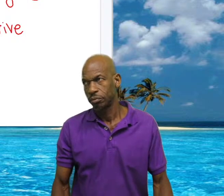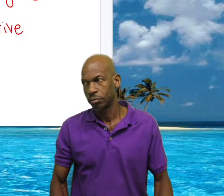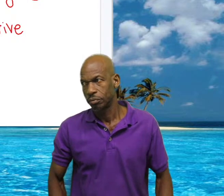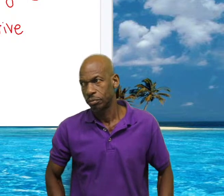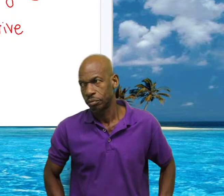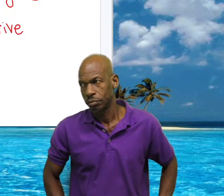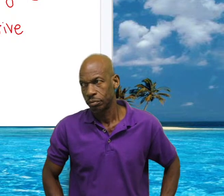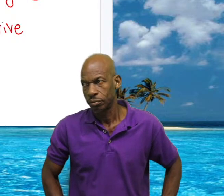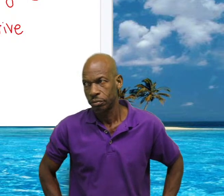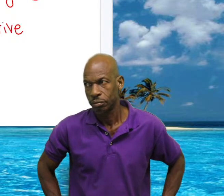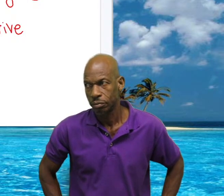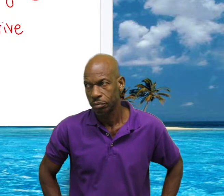run.